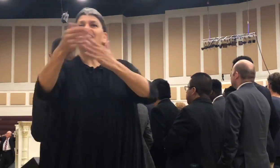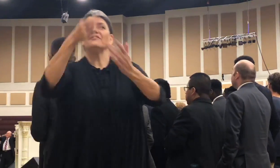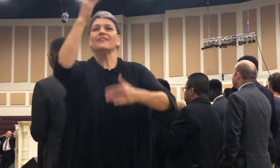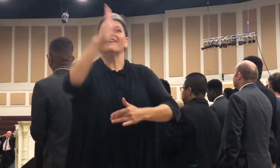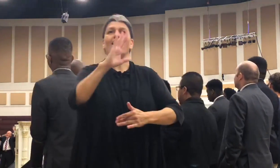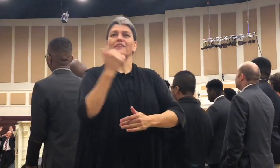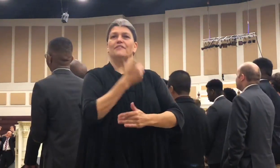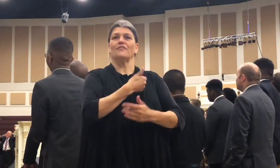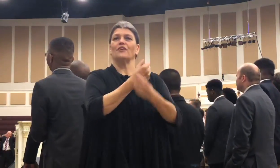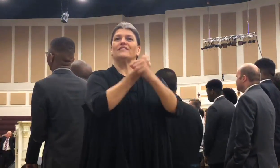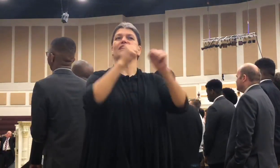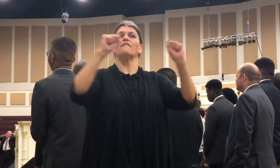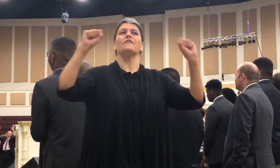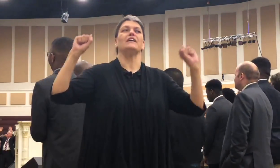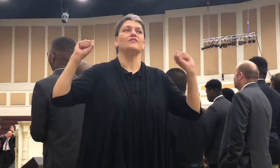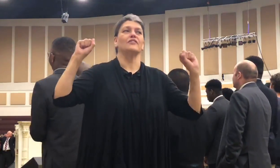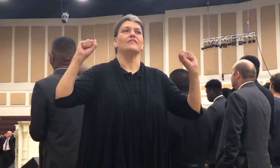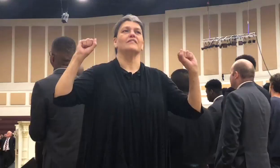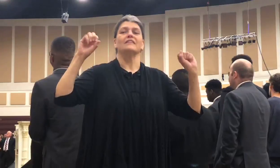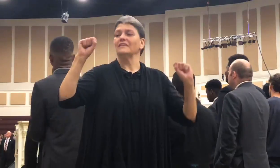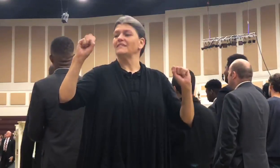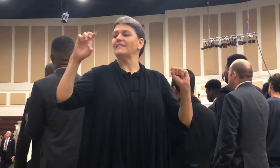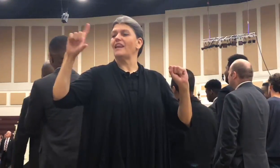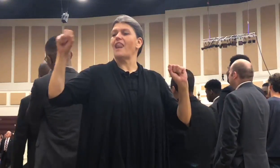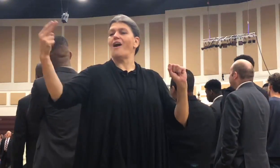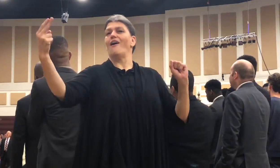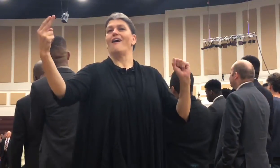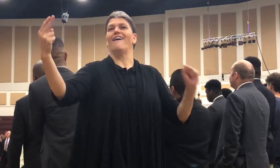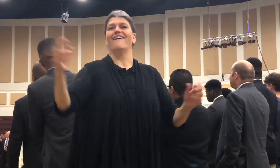our salvation, Selah.